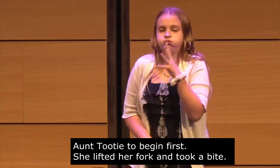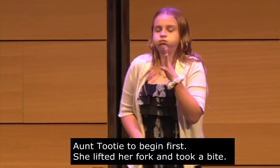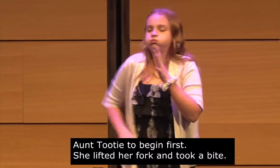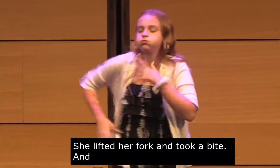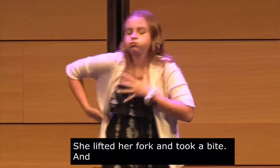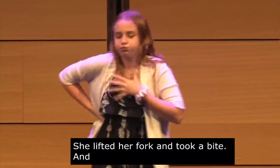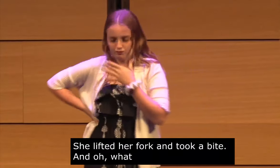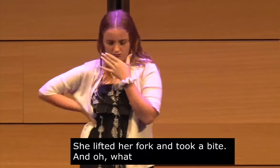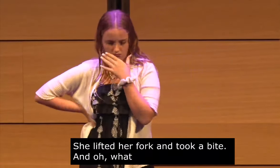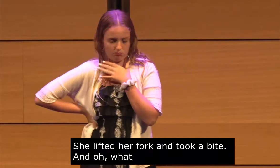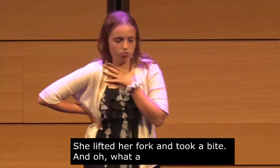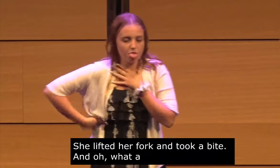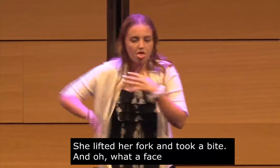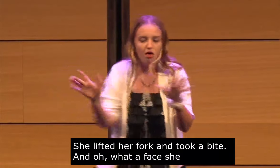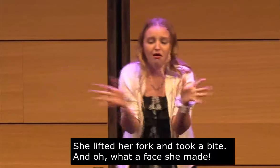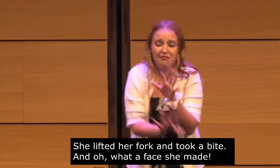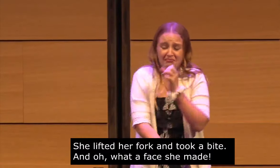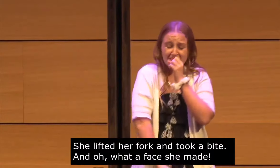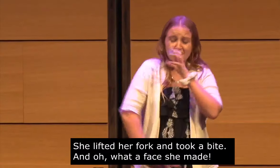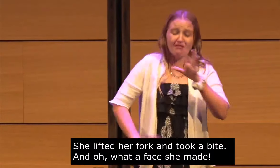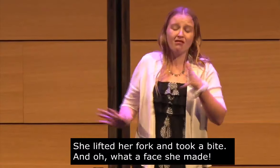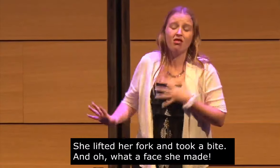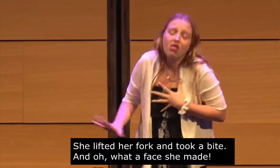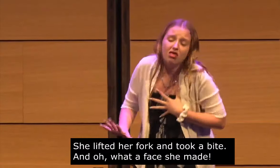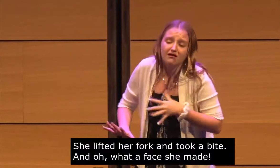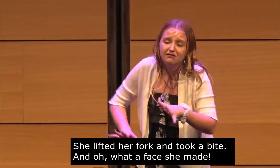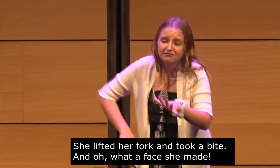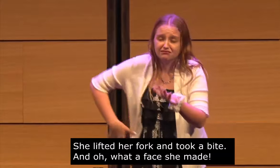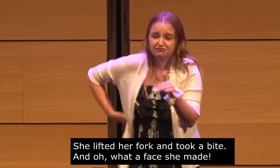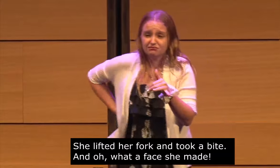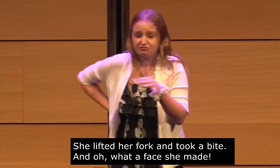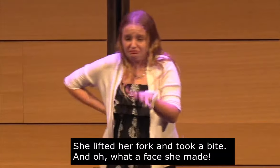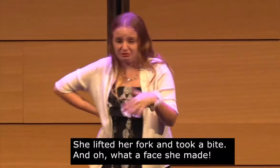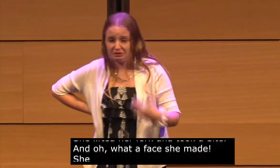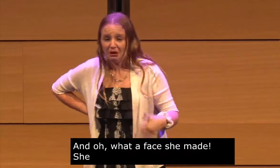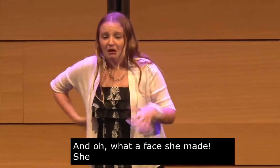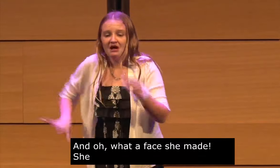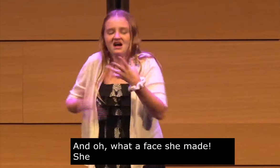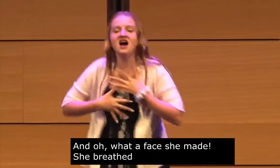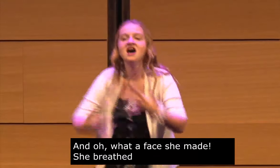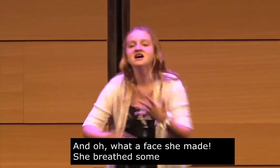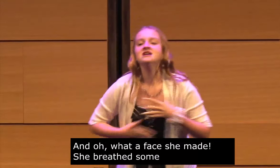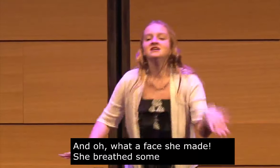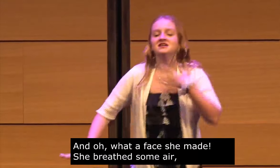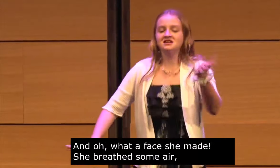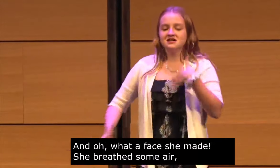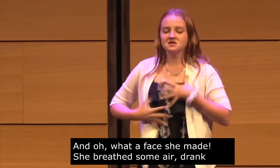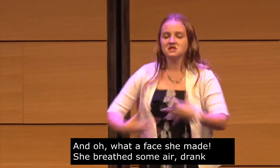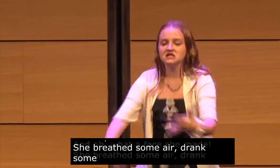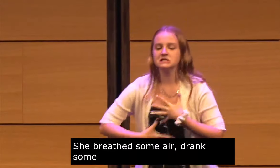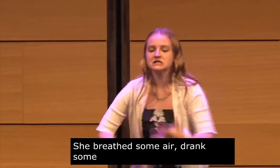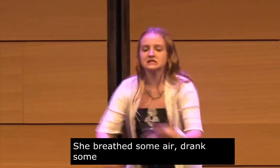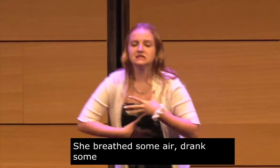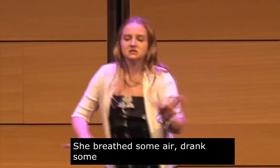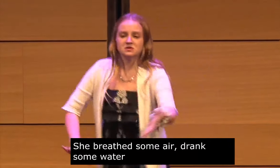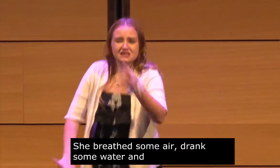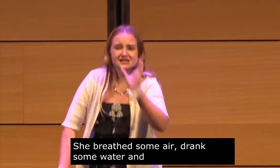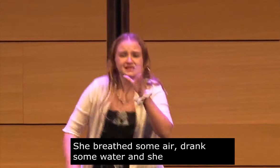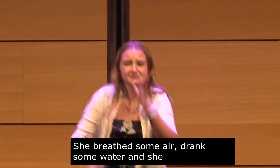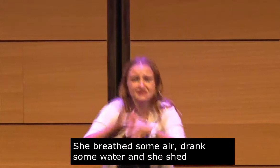And oh, what a face she made! She breathed some air, drank some water, and she